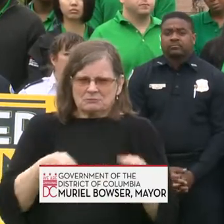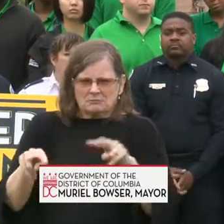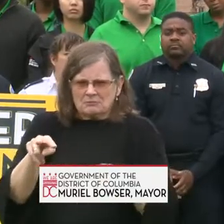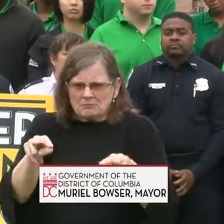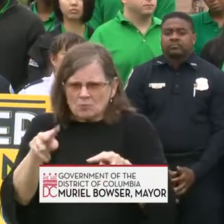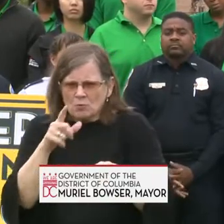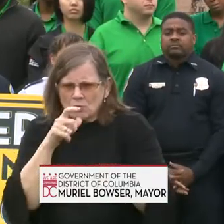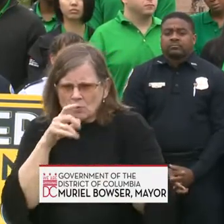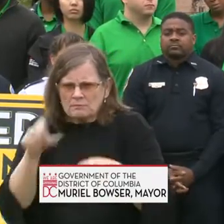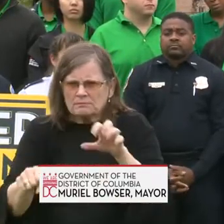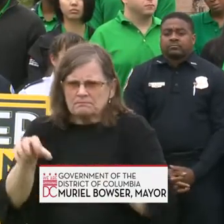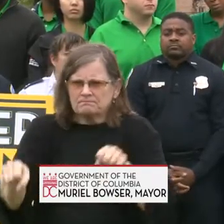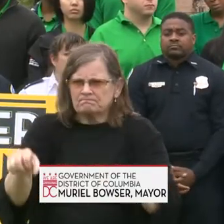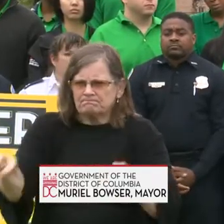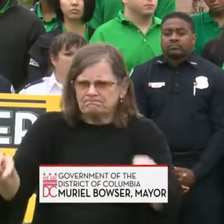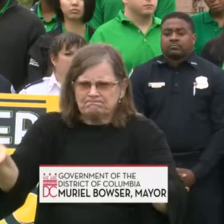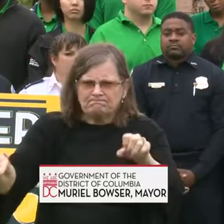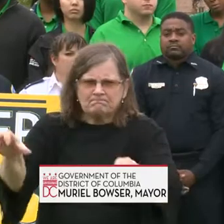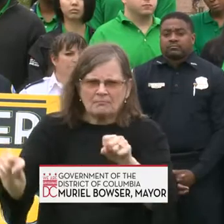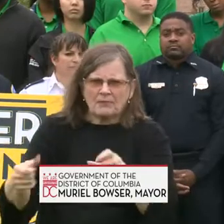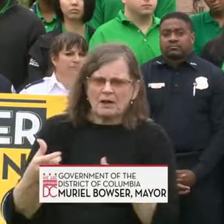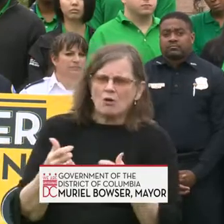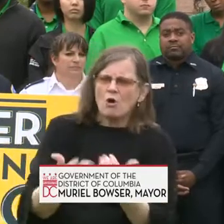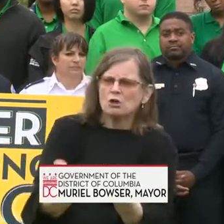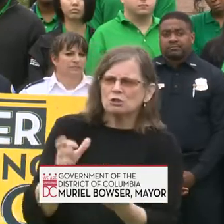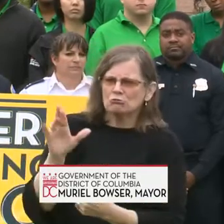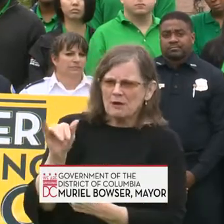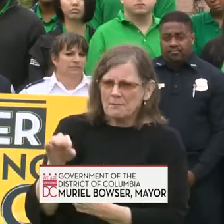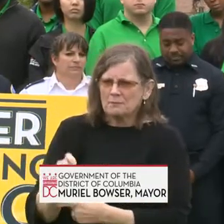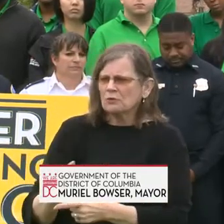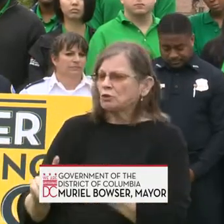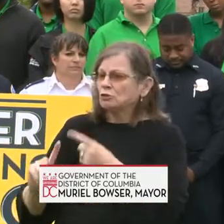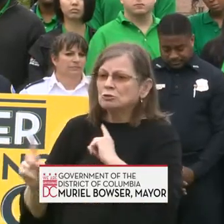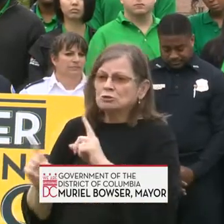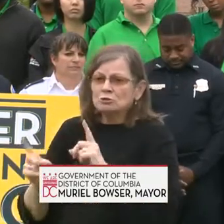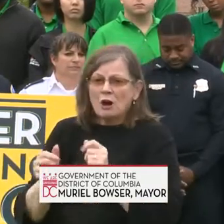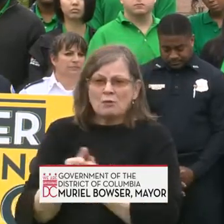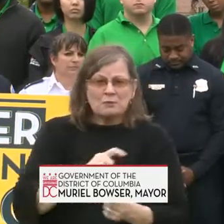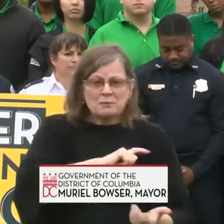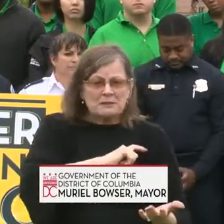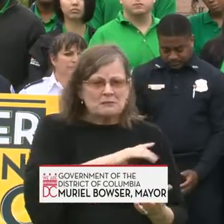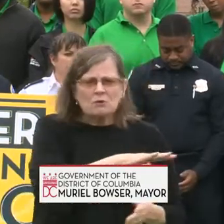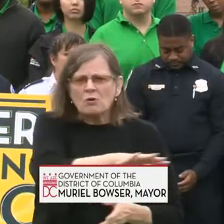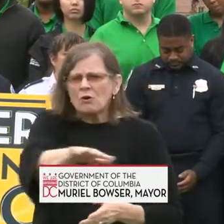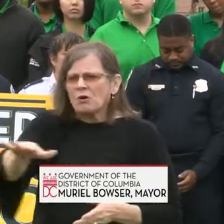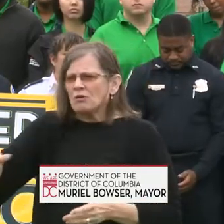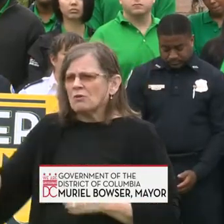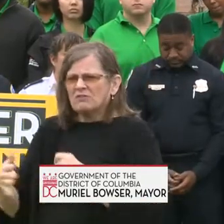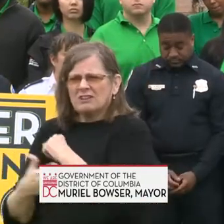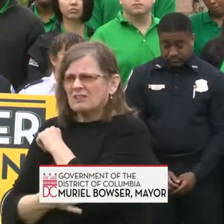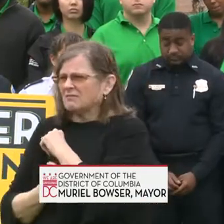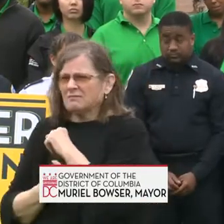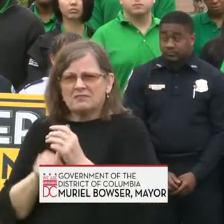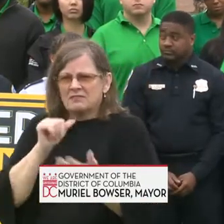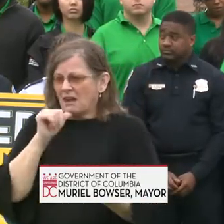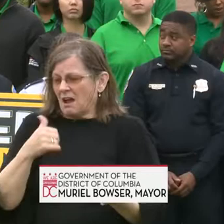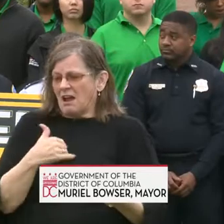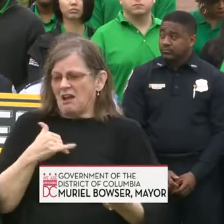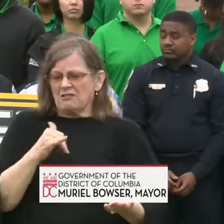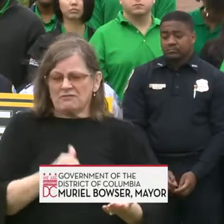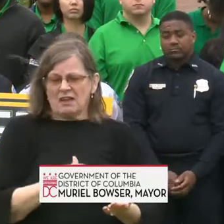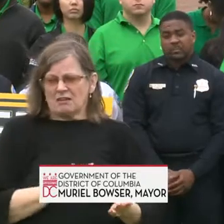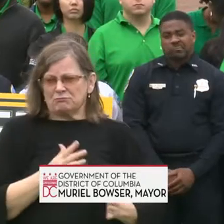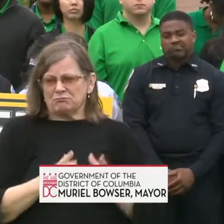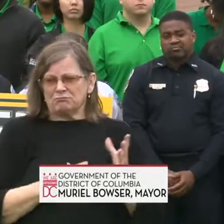our community. I talked to chiefs of police from all over the country. They do not have the luxury that we have here in Washington,